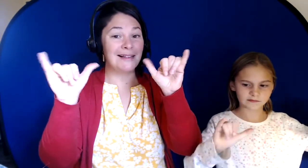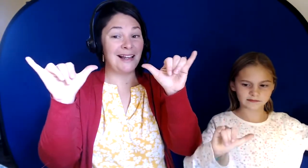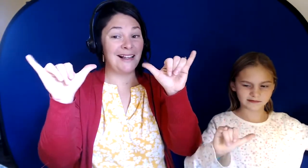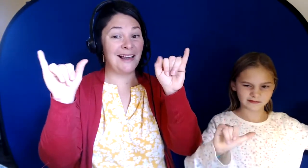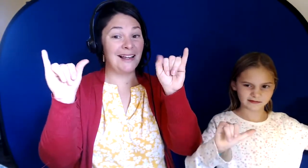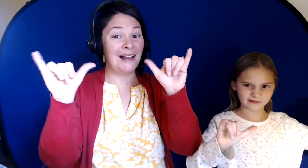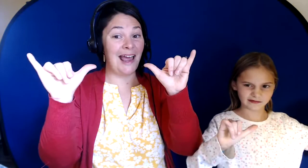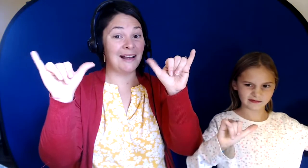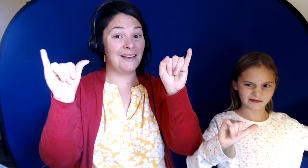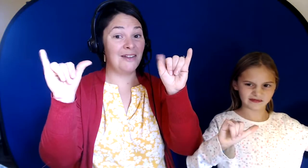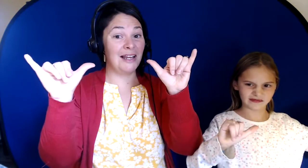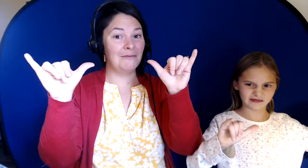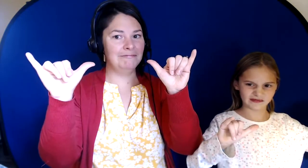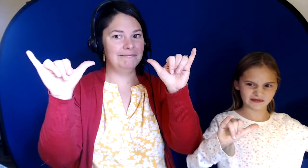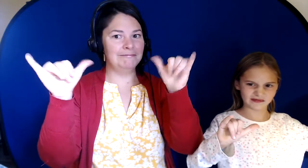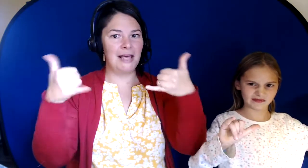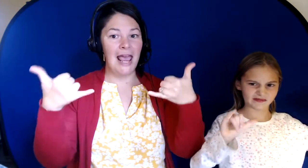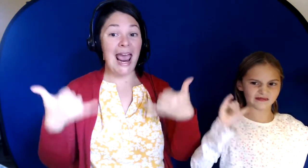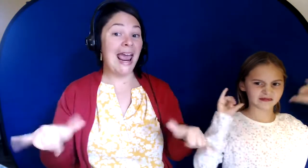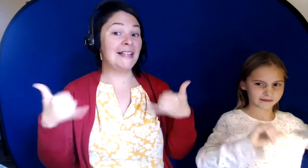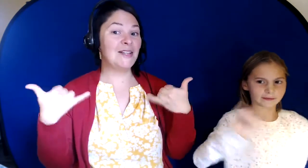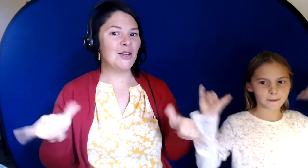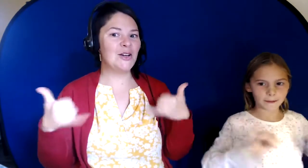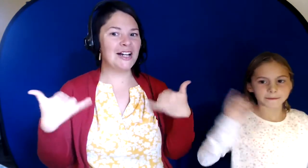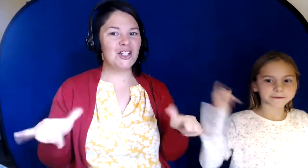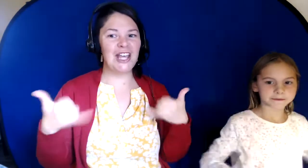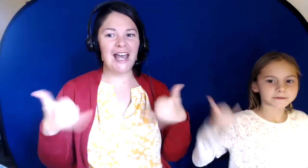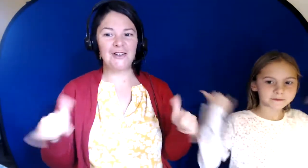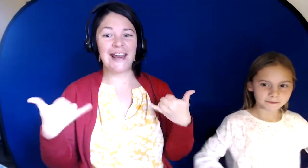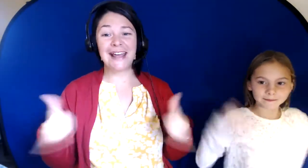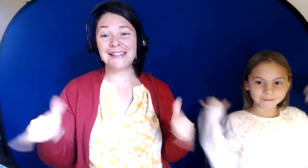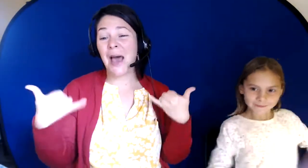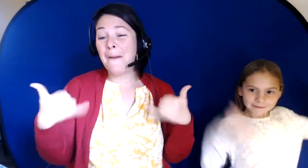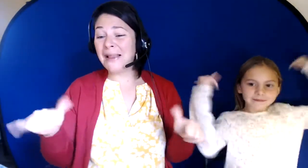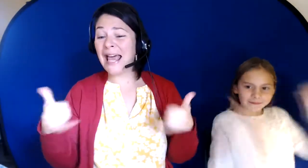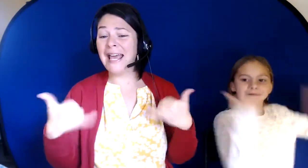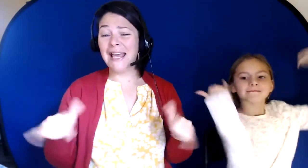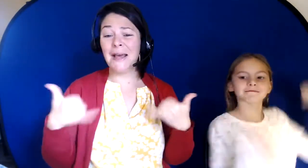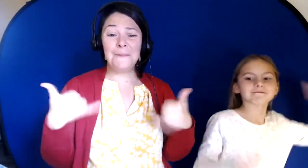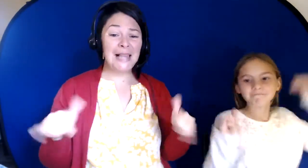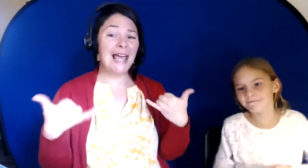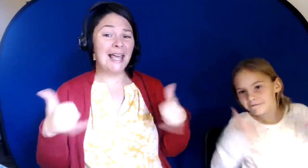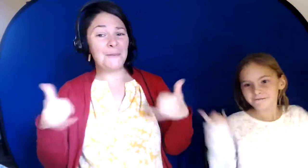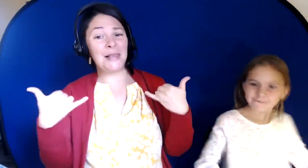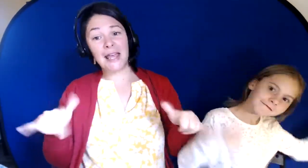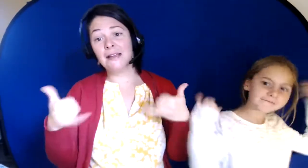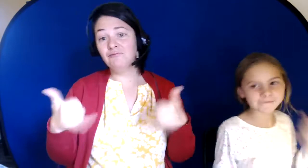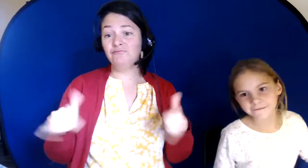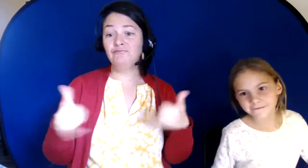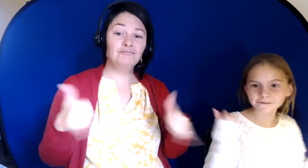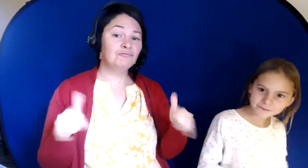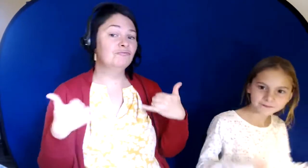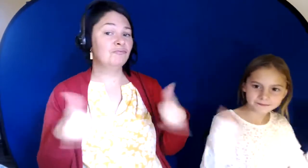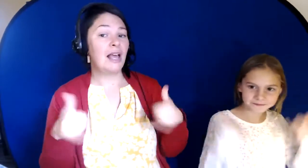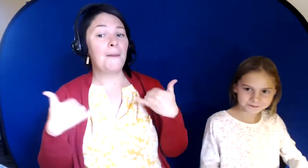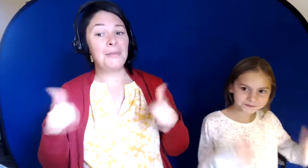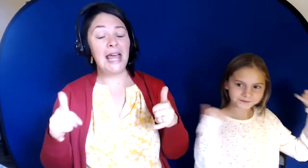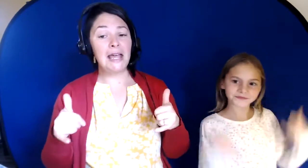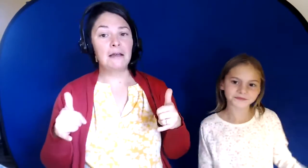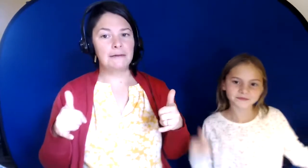of like an activity. And you're going to shake out your hands. Play, play, play, play. Now we